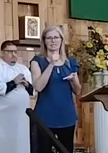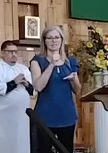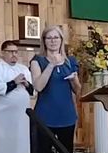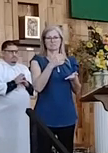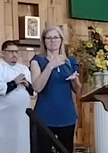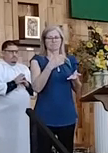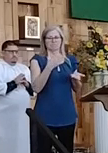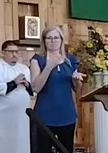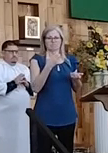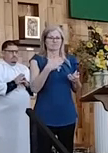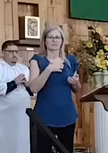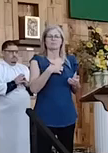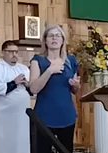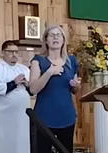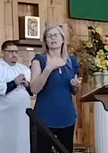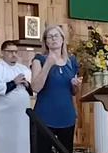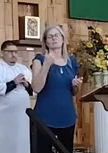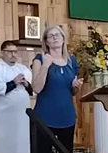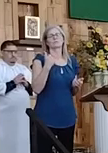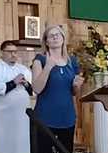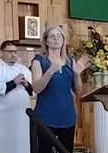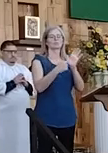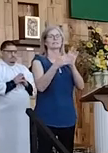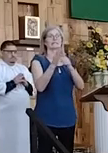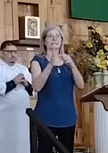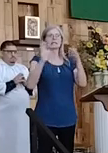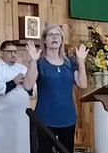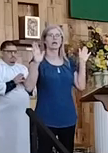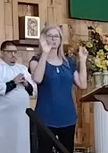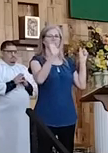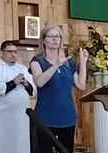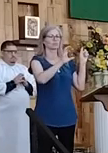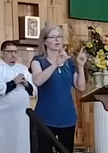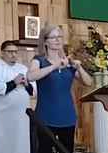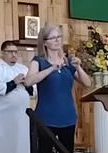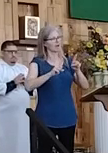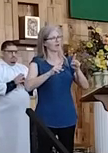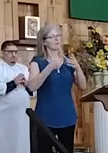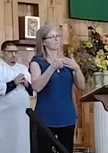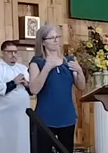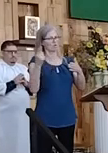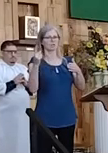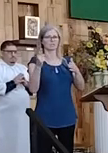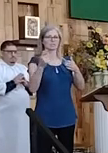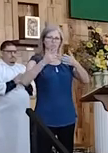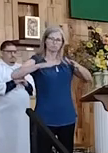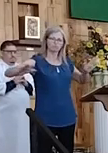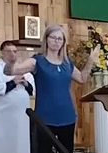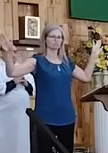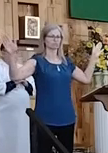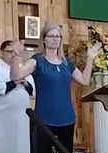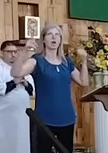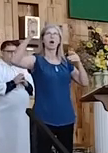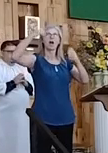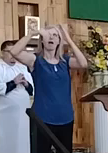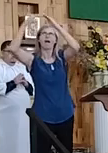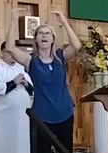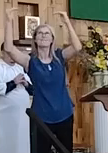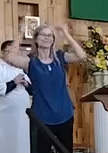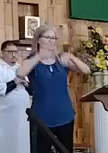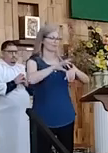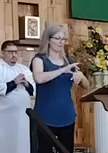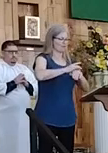our sake to the wood of the cross. But before his arms were outstretched between heaven and earth